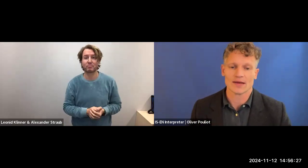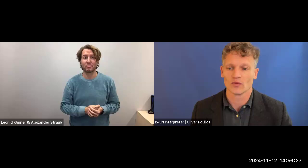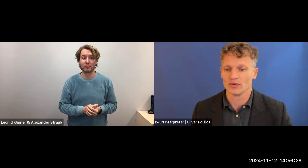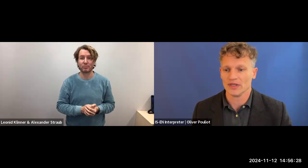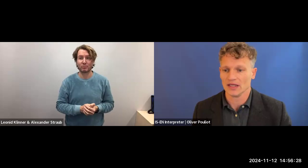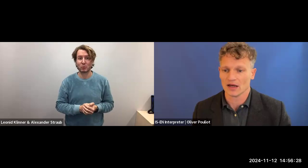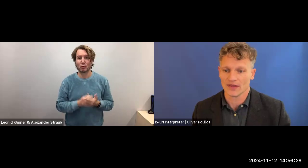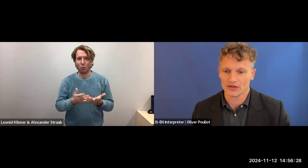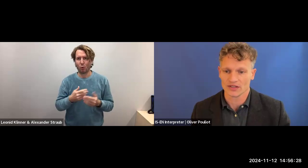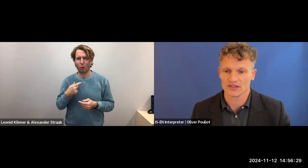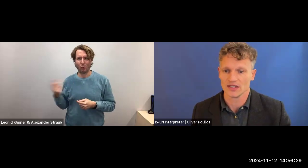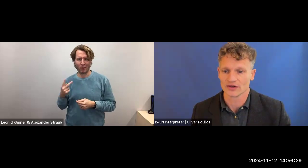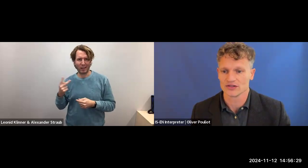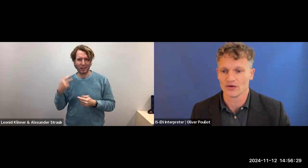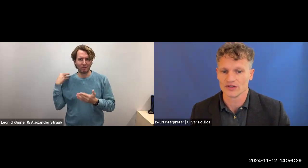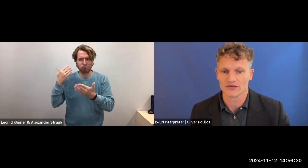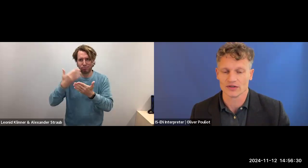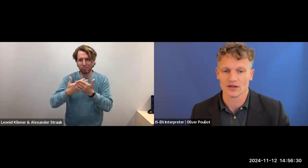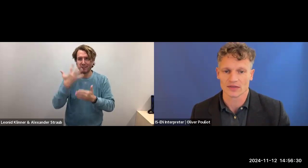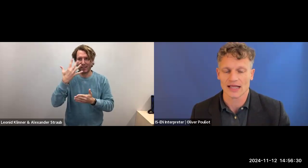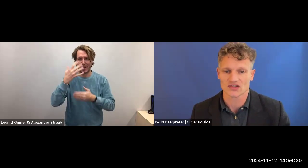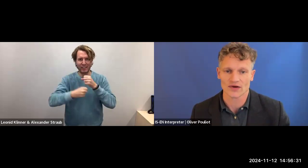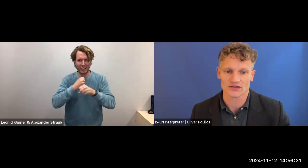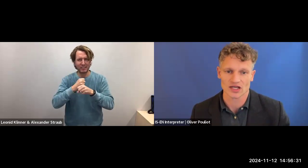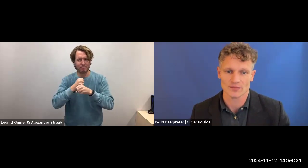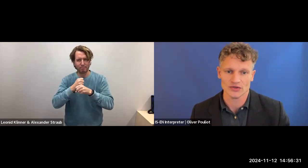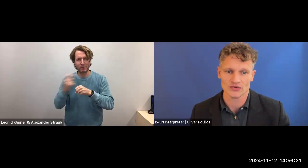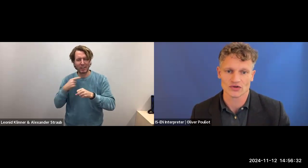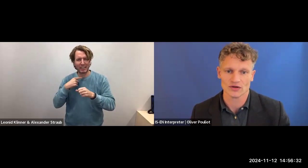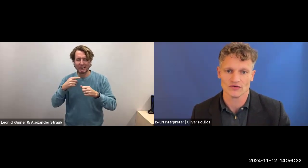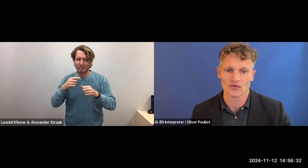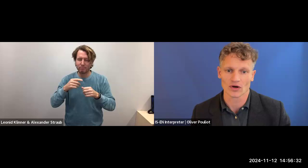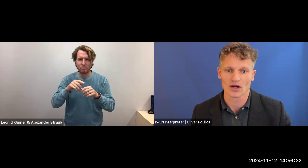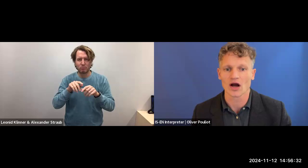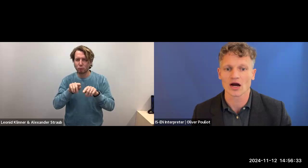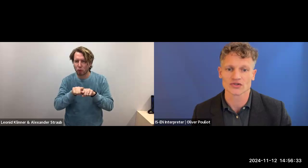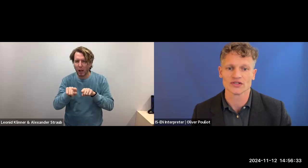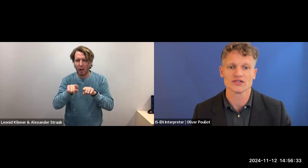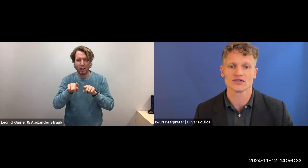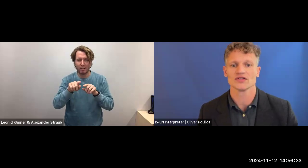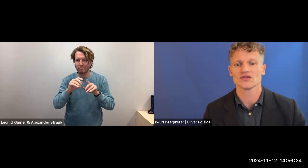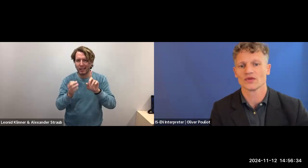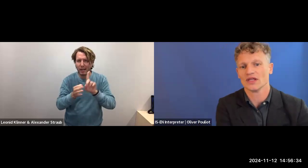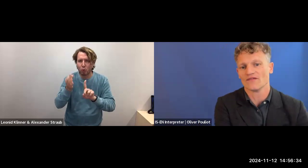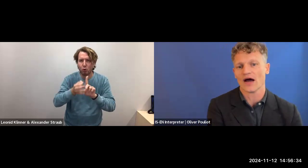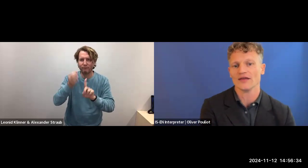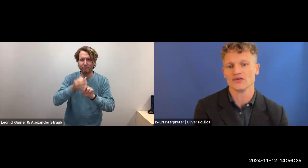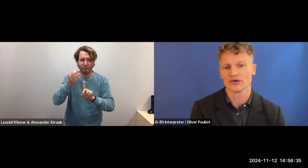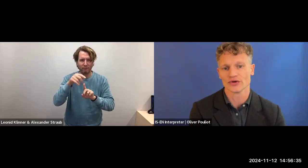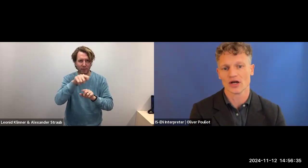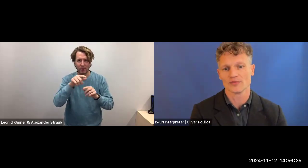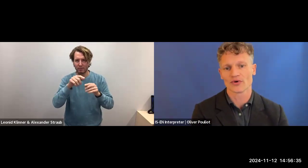one example would be that you can see here is, the different classifiers that can be used for a car. So this is within